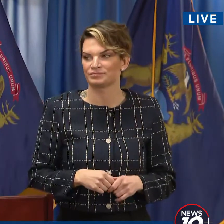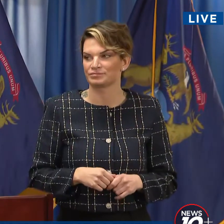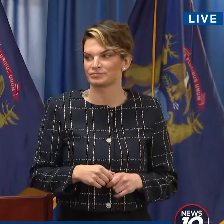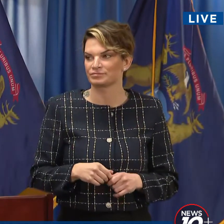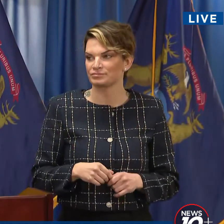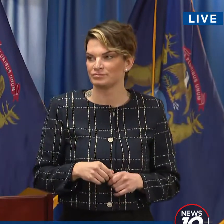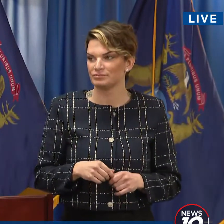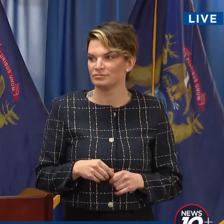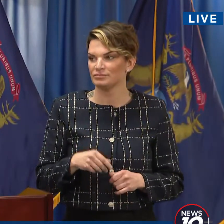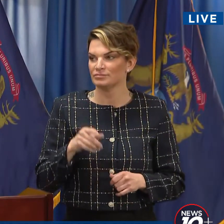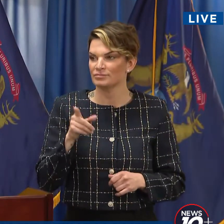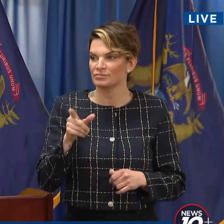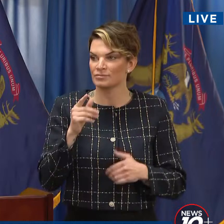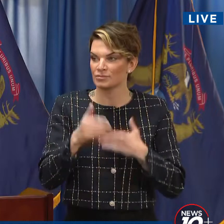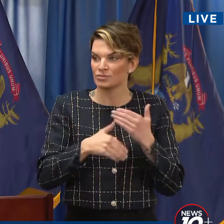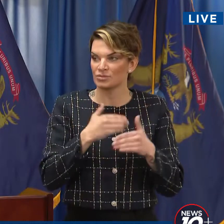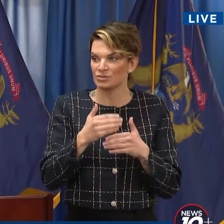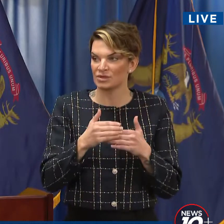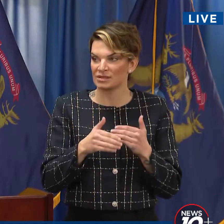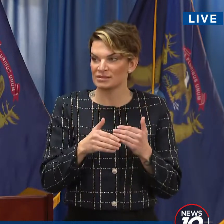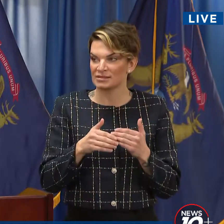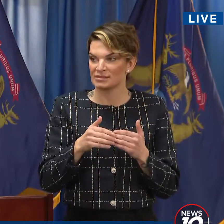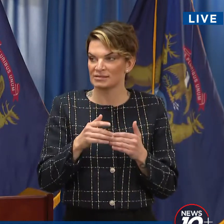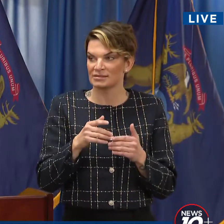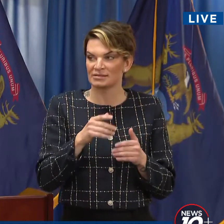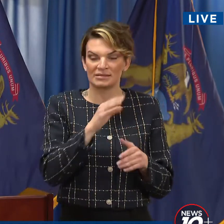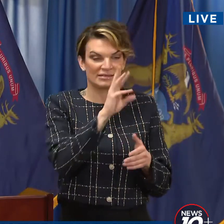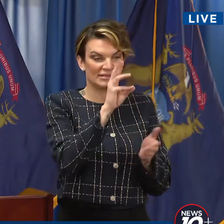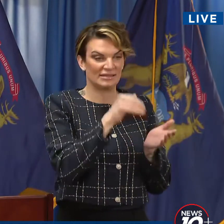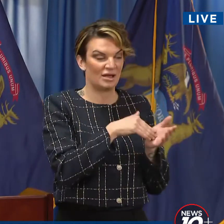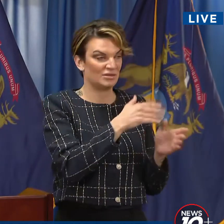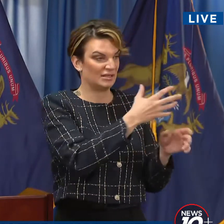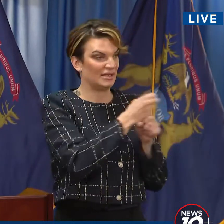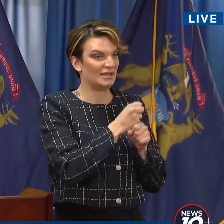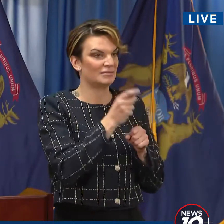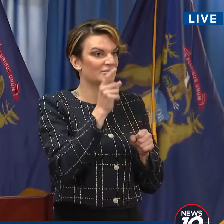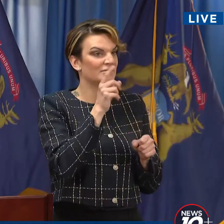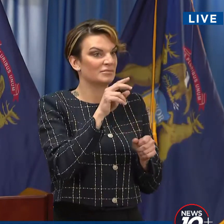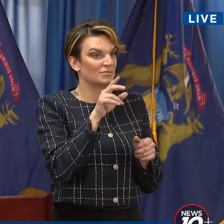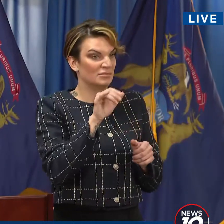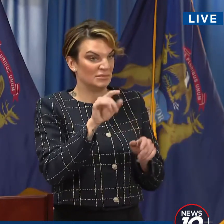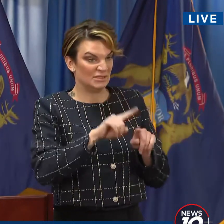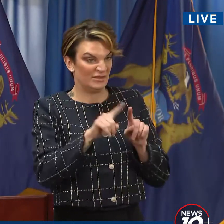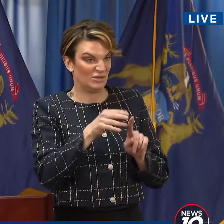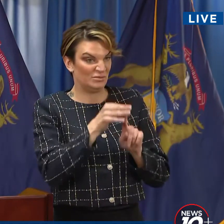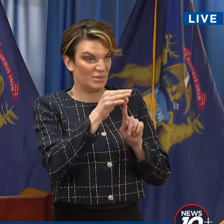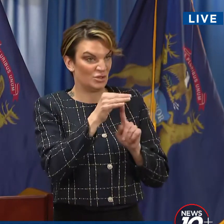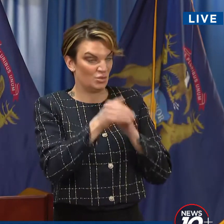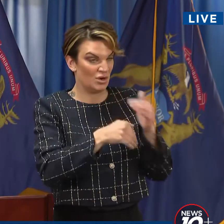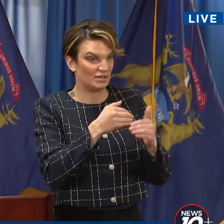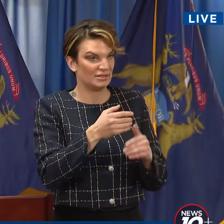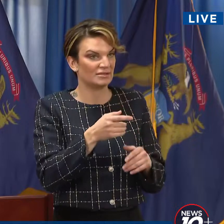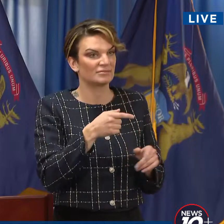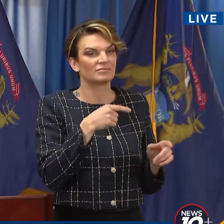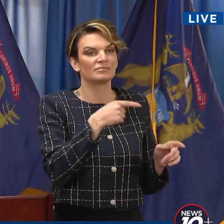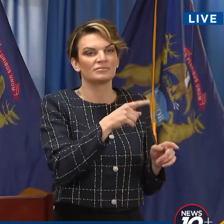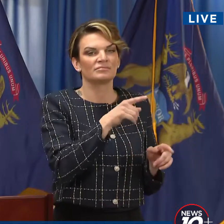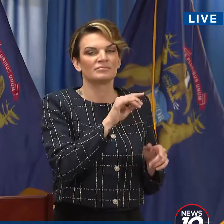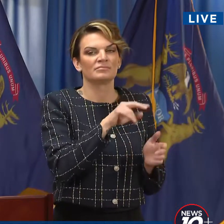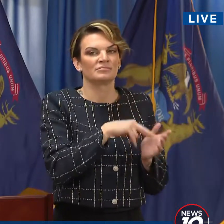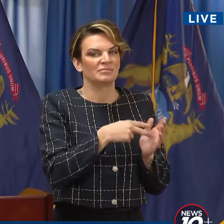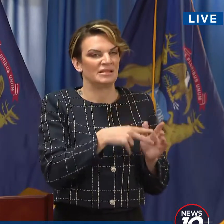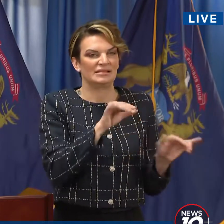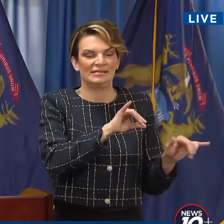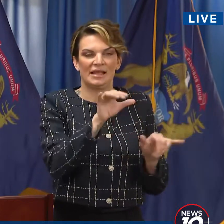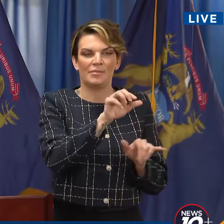processed or treated any differently, or do they just get processed as they come in? They come in just as if they were any other overseas or military ballot. They just, as